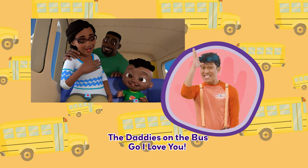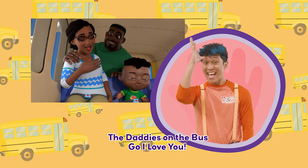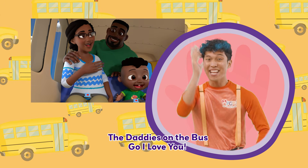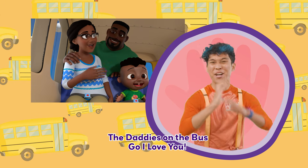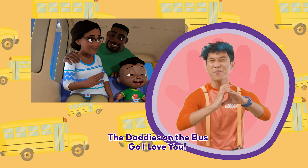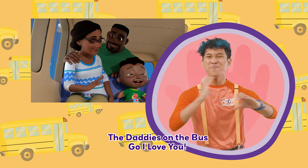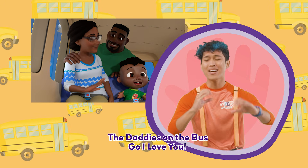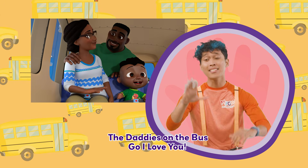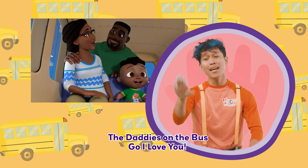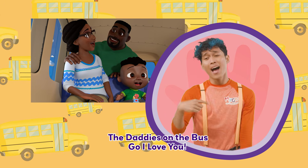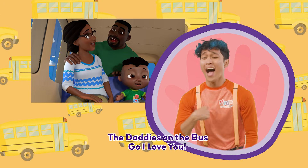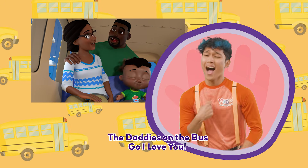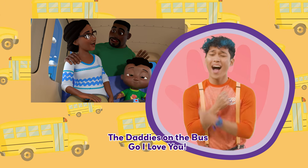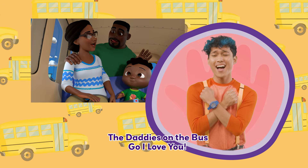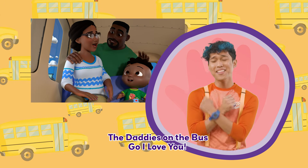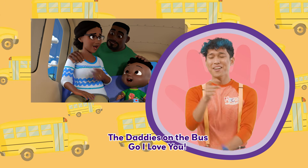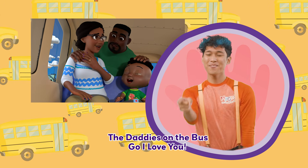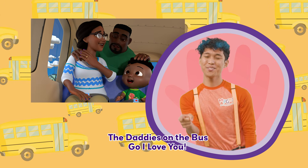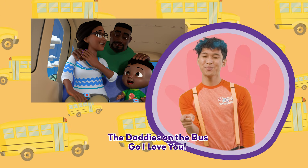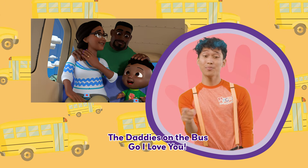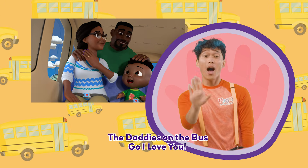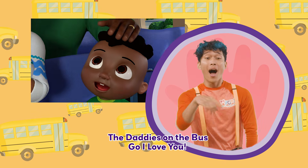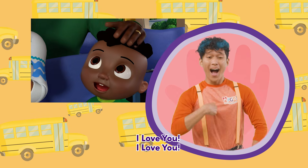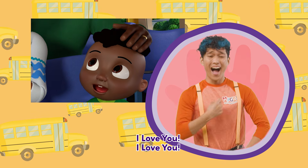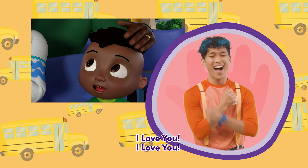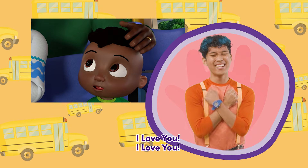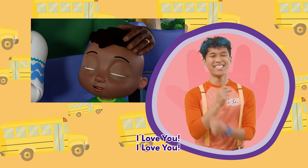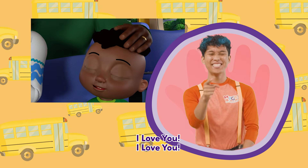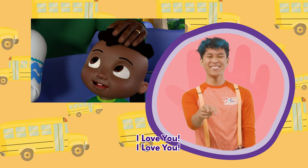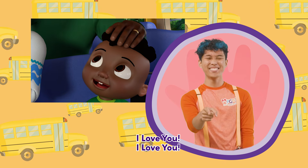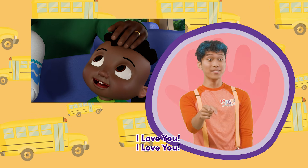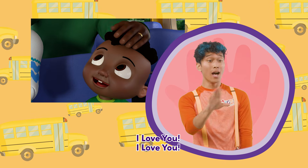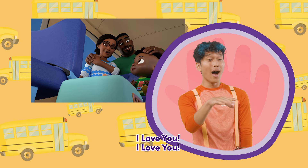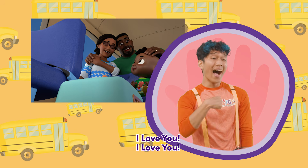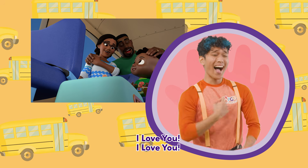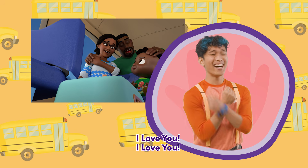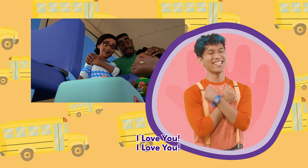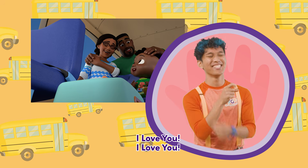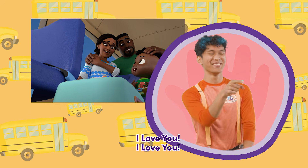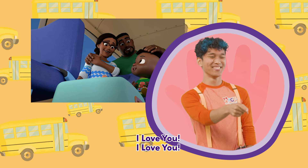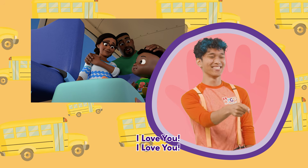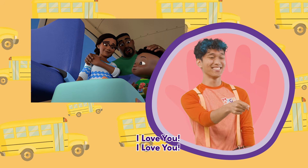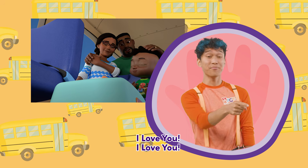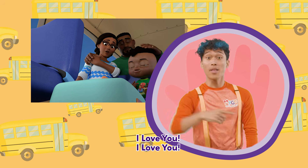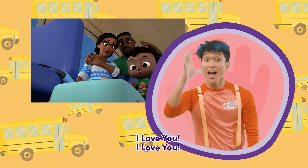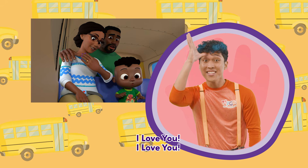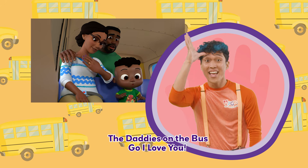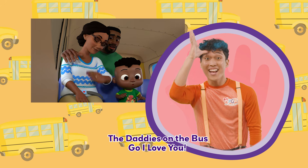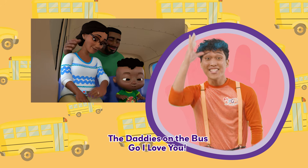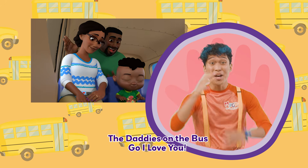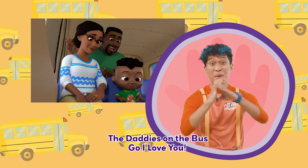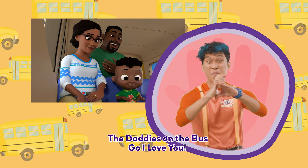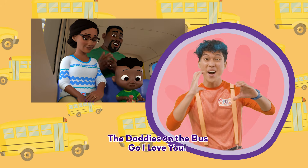The daddies on the bus go, I love you, I love you, I love you.